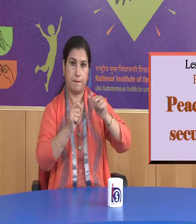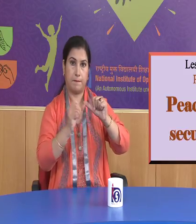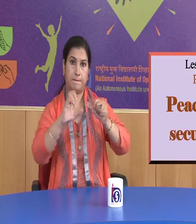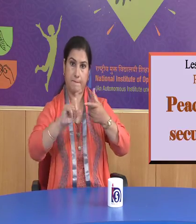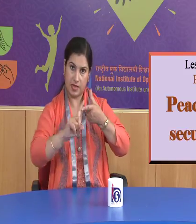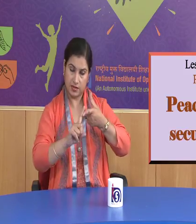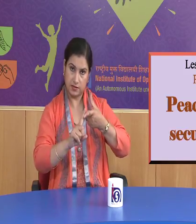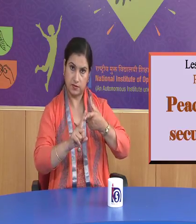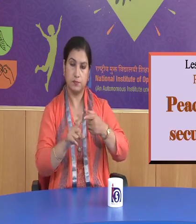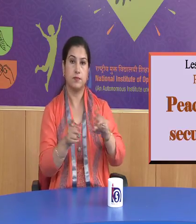security.